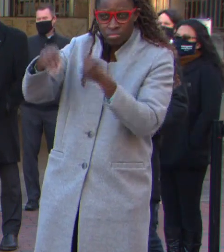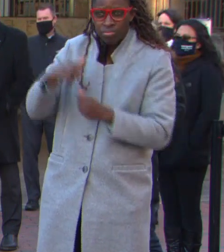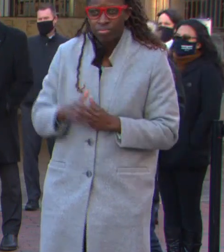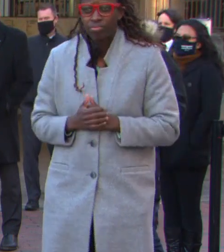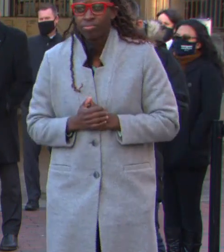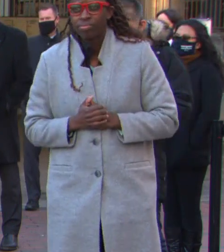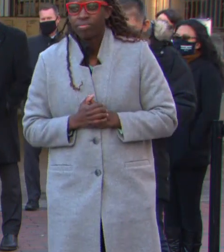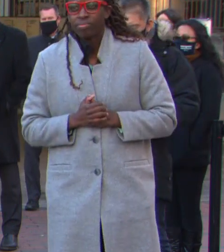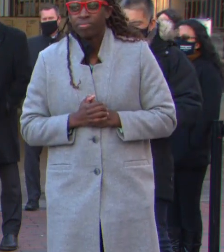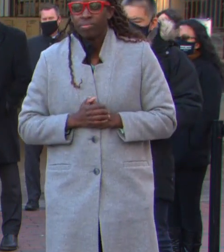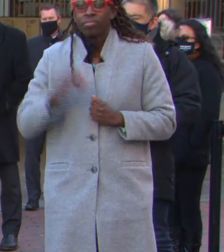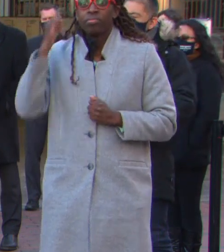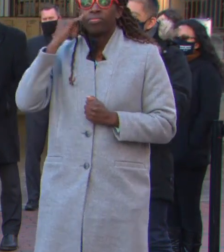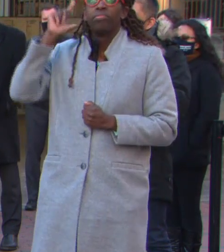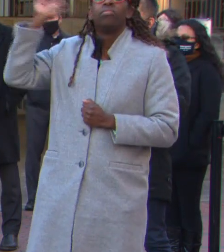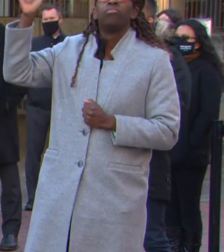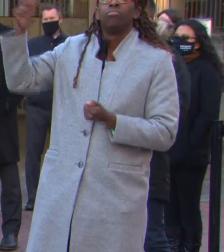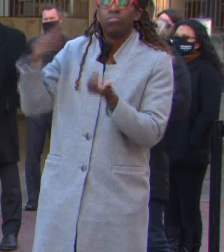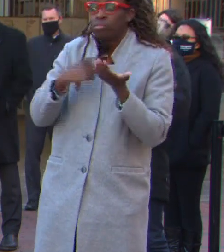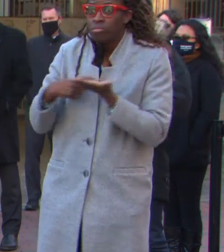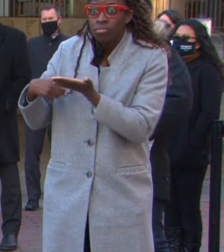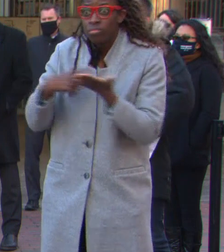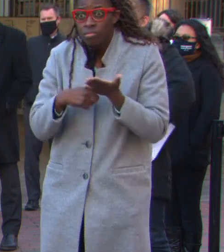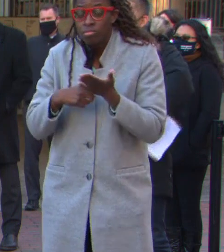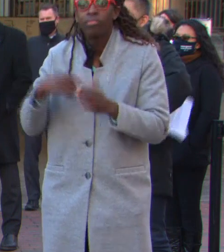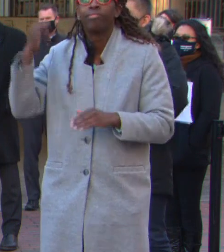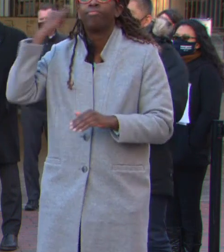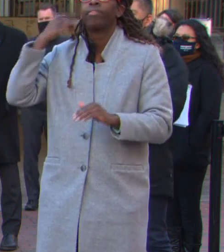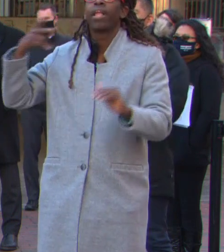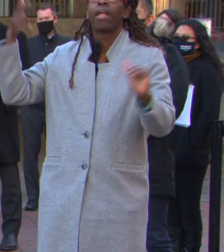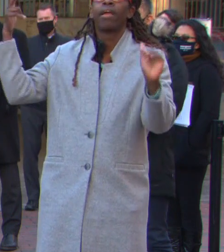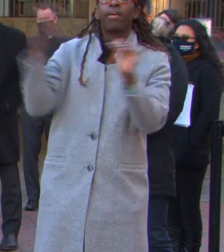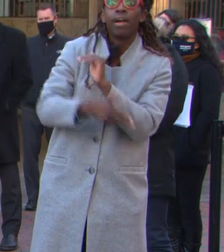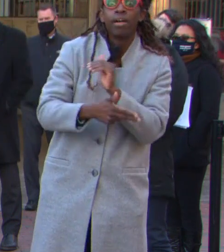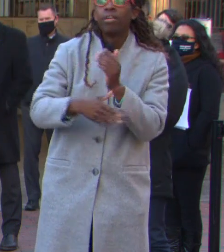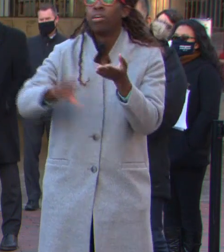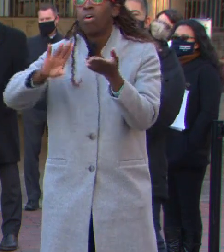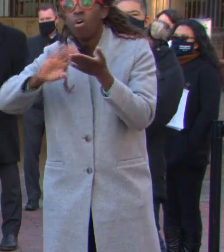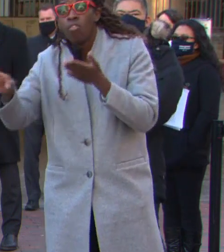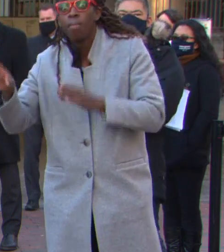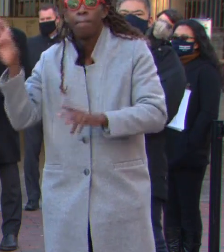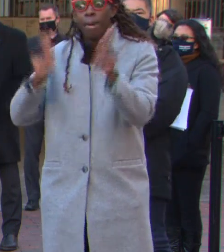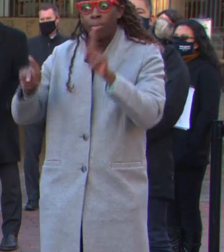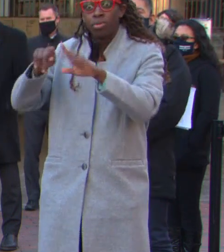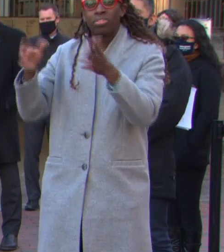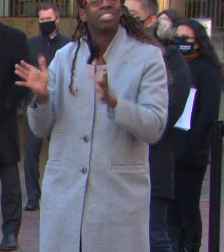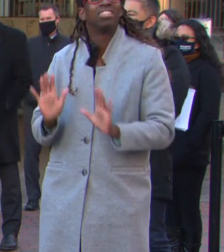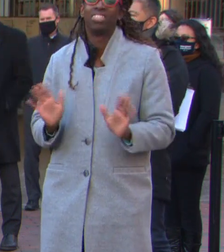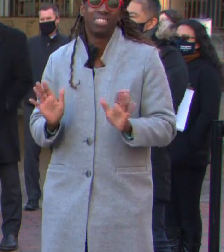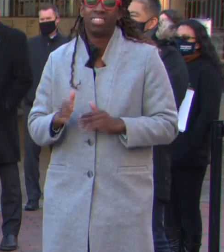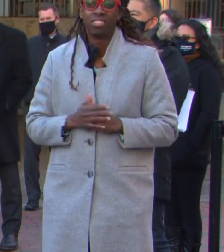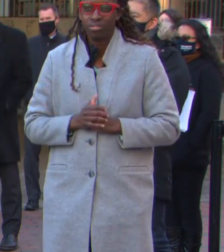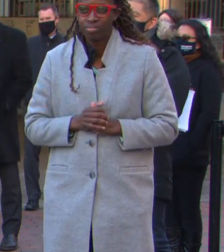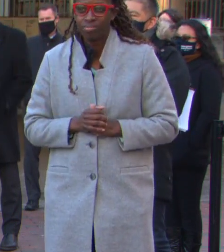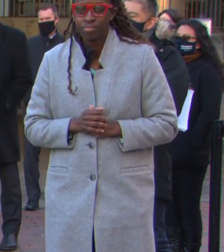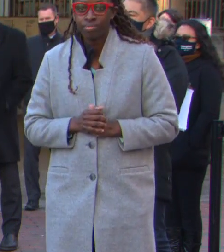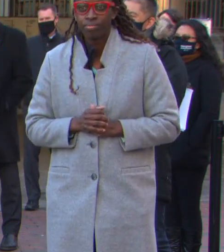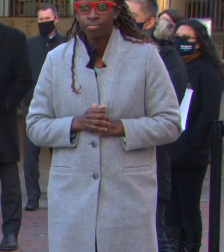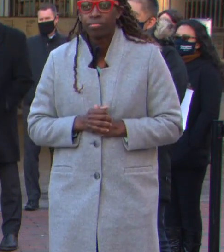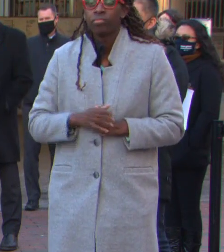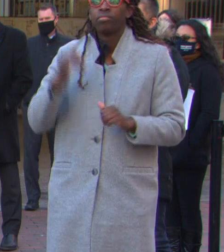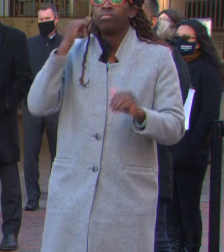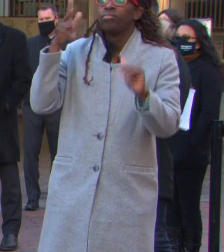road. Our first instinct's not going to be to cut, lay off in public works, lay off in parks and recreation, lay off in